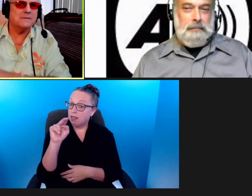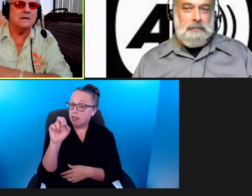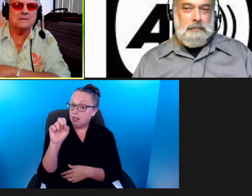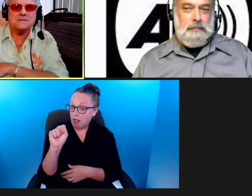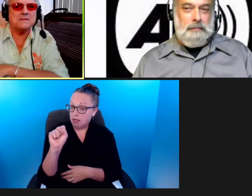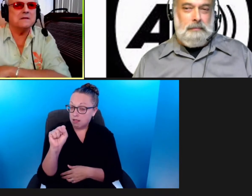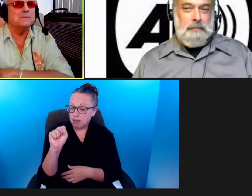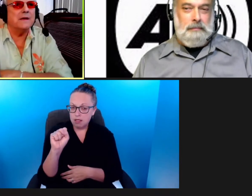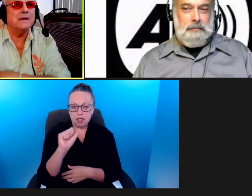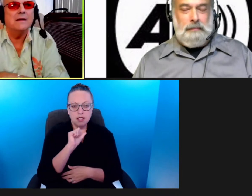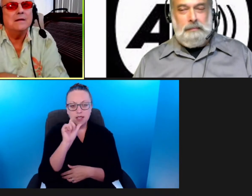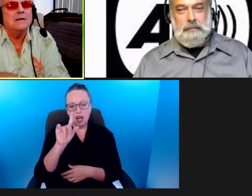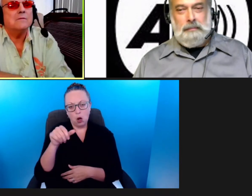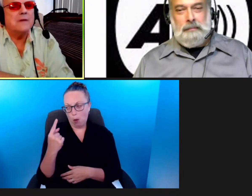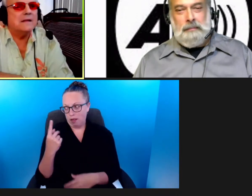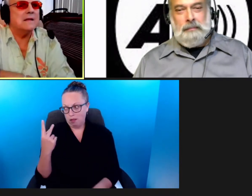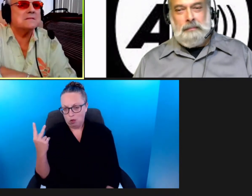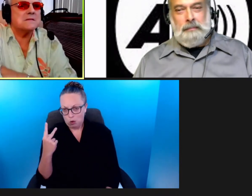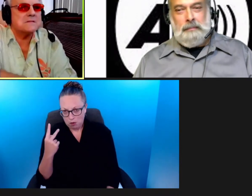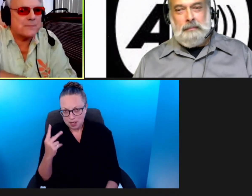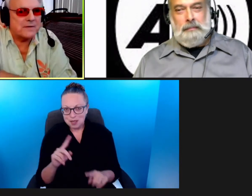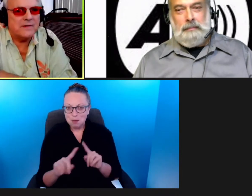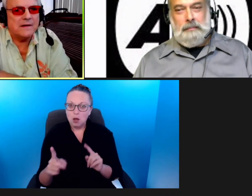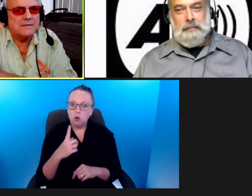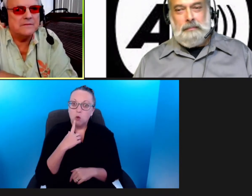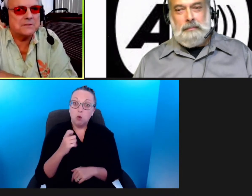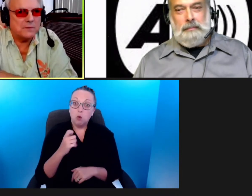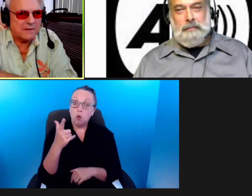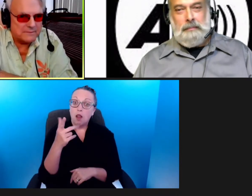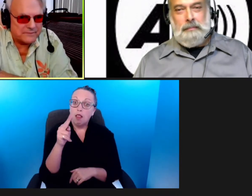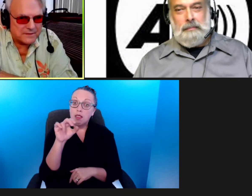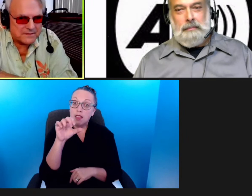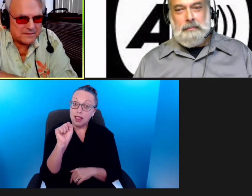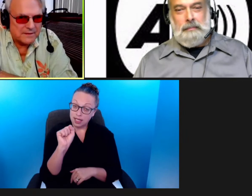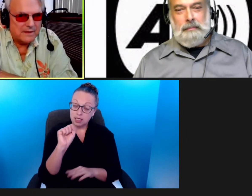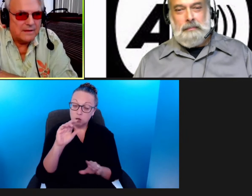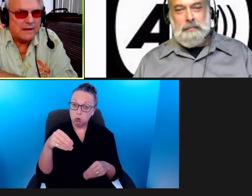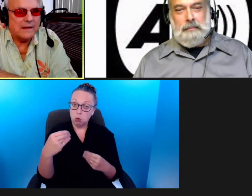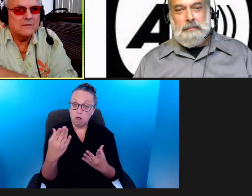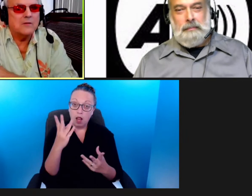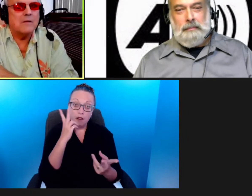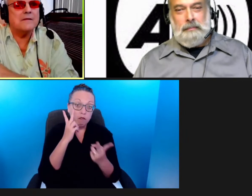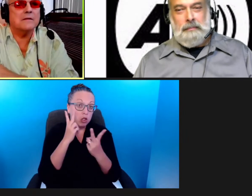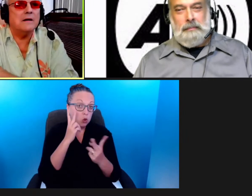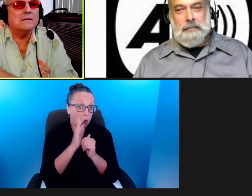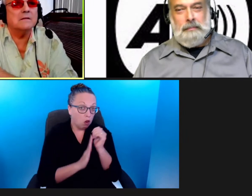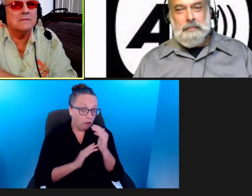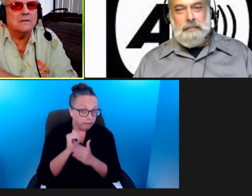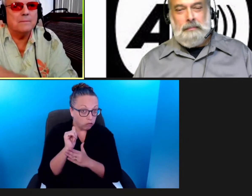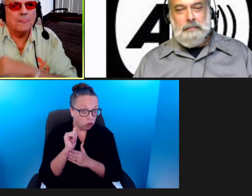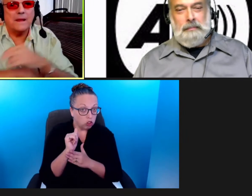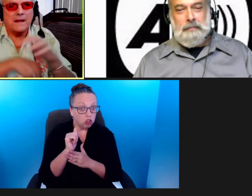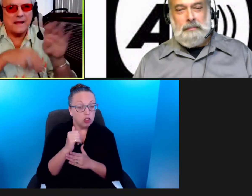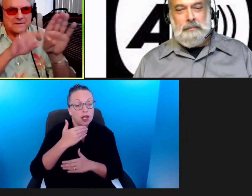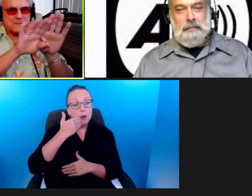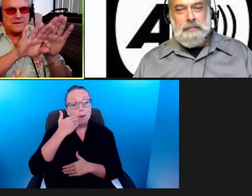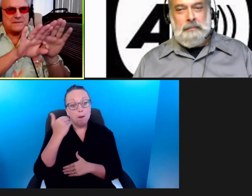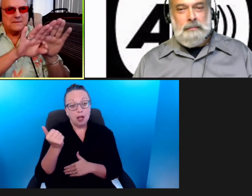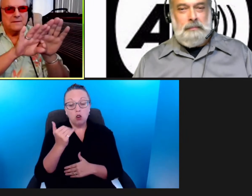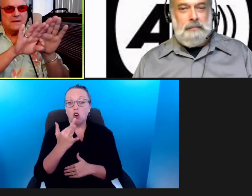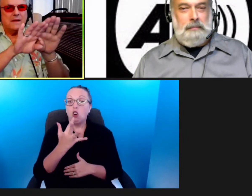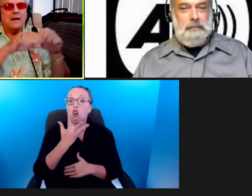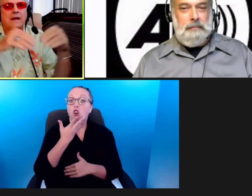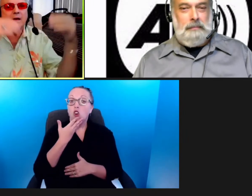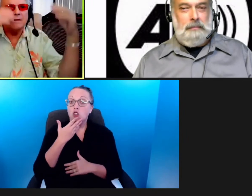just Christy and me. Red lenses provide visual comfort and greater color